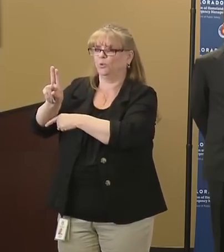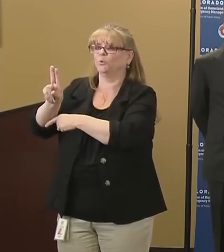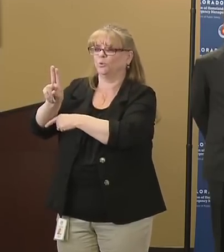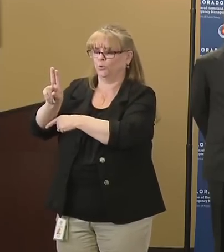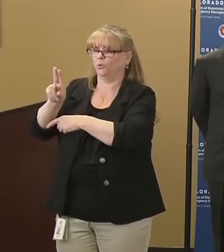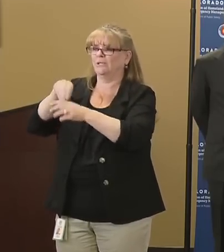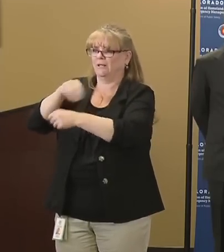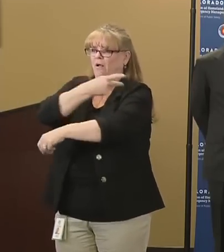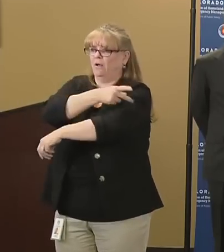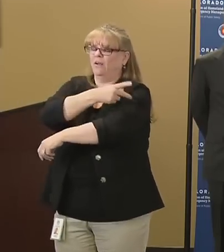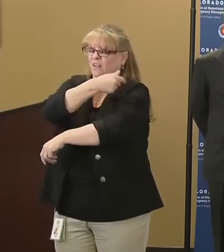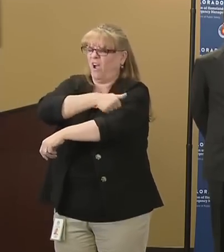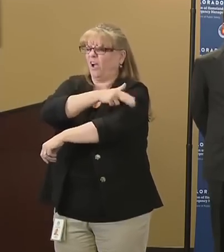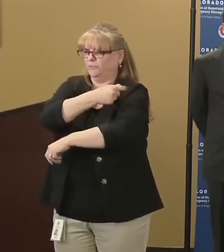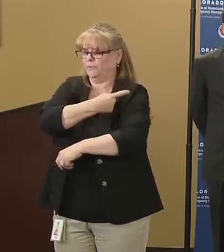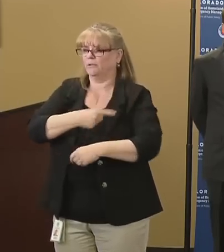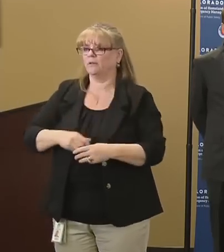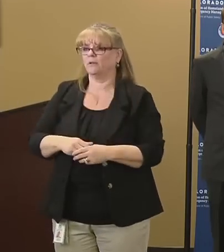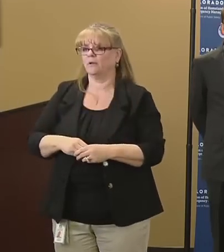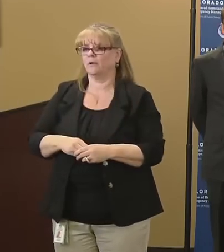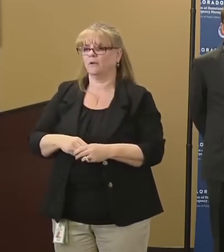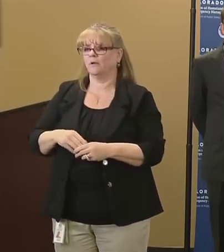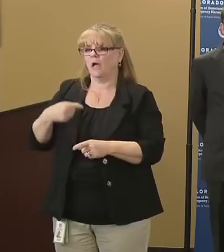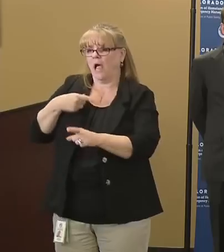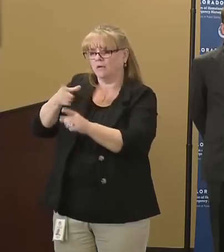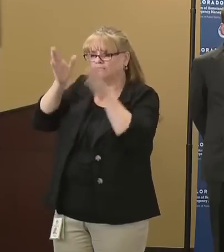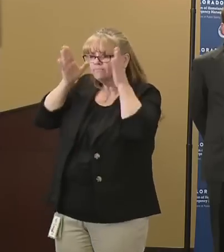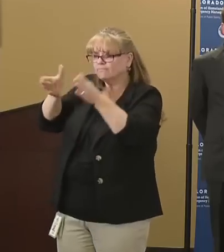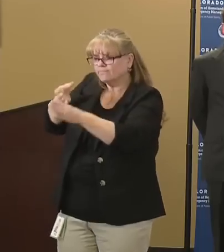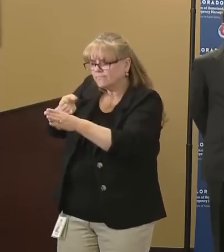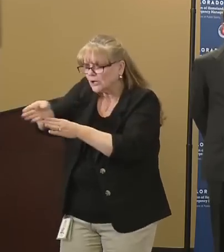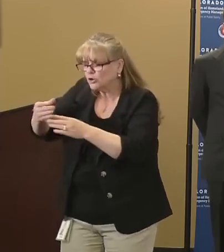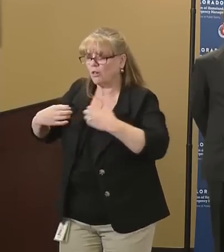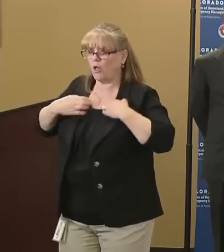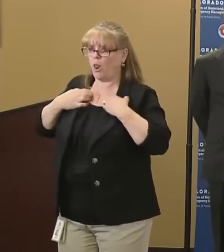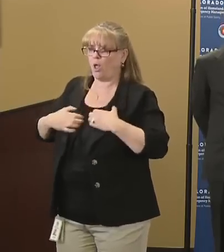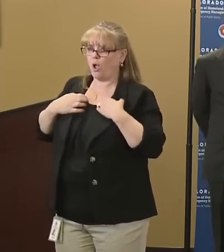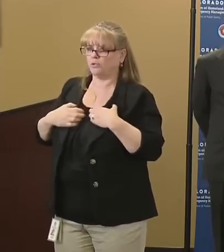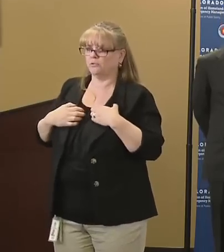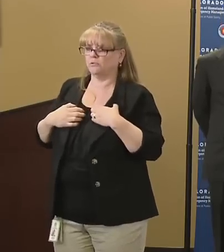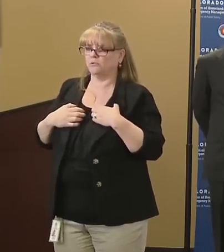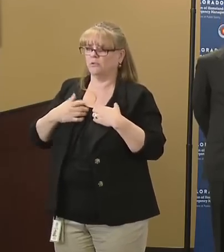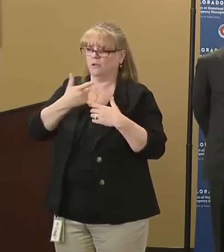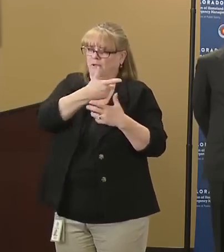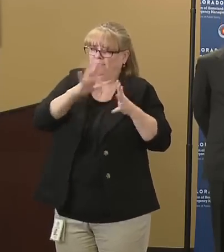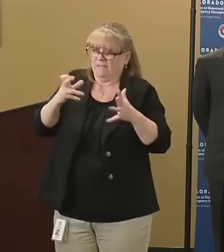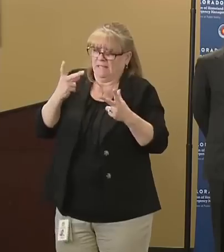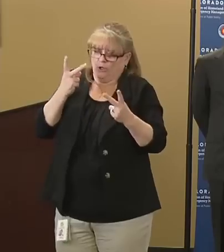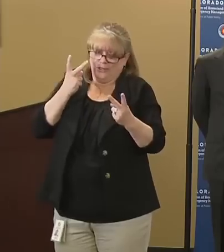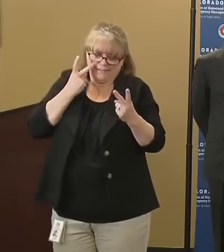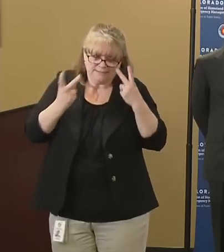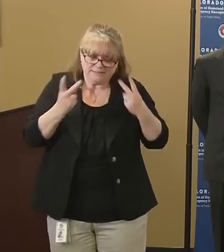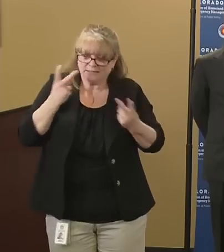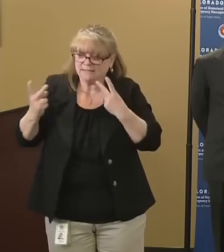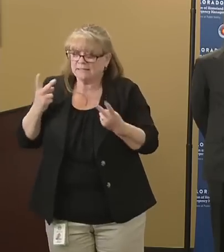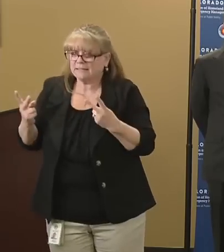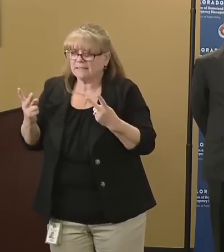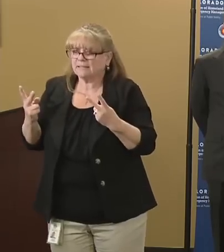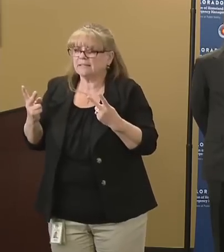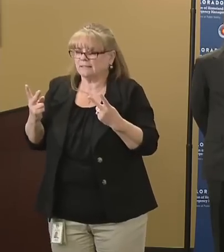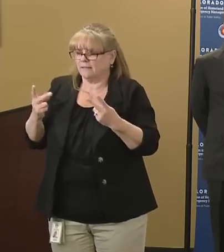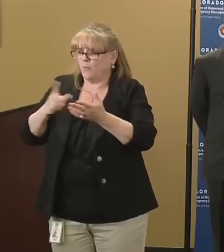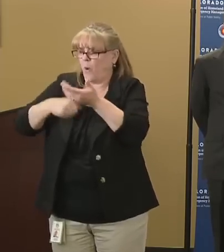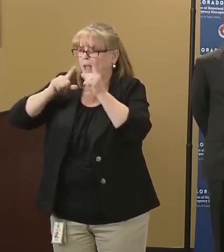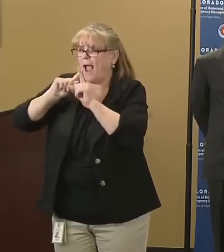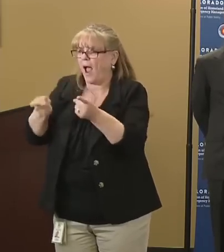patients. As a pulmonary or lung specialist, I've been on the front lines of the response to the COVID-19 pandemic, a respiratory